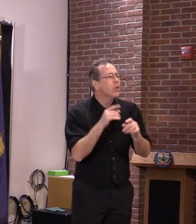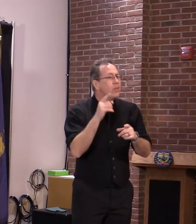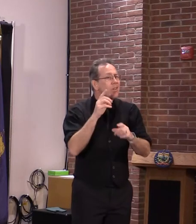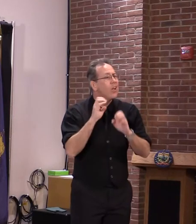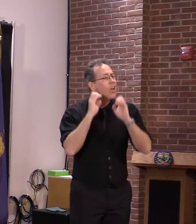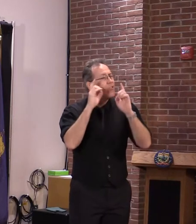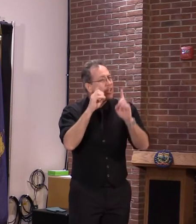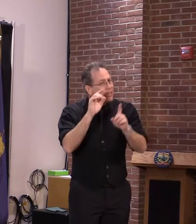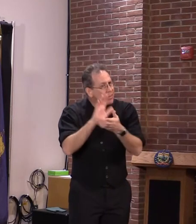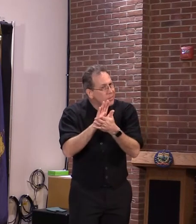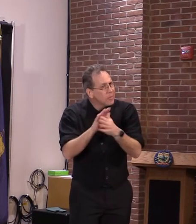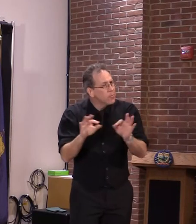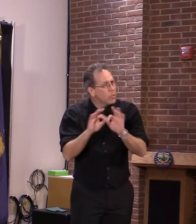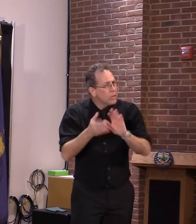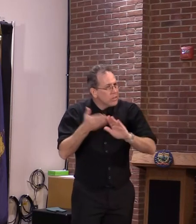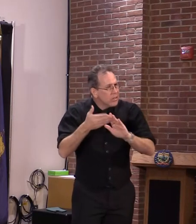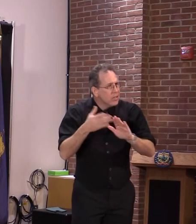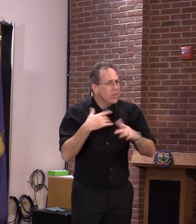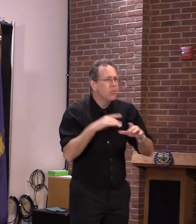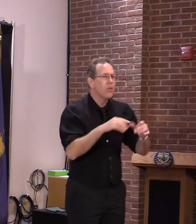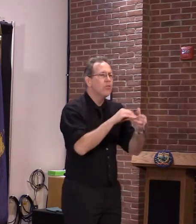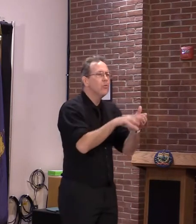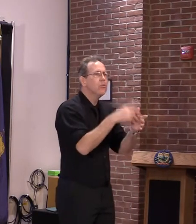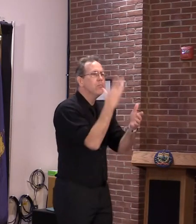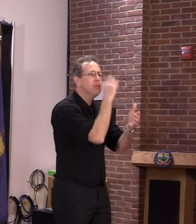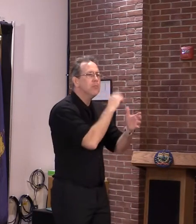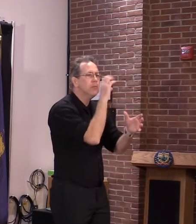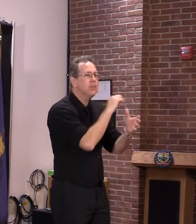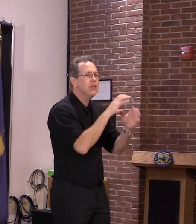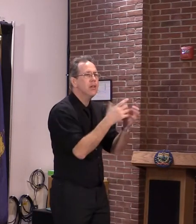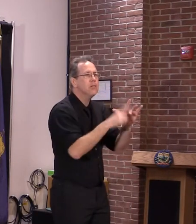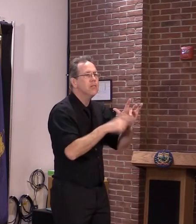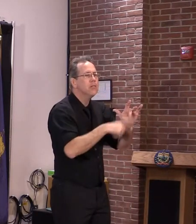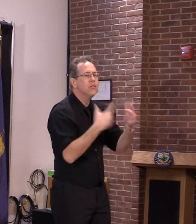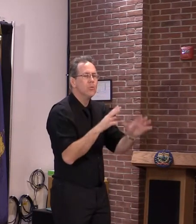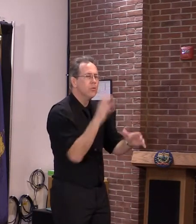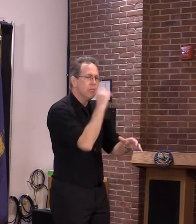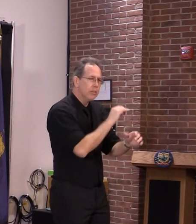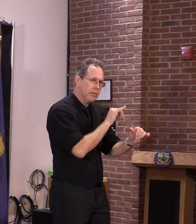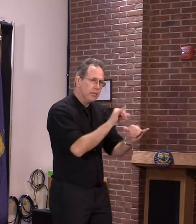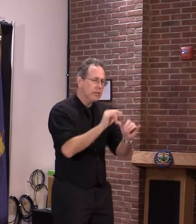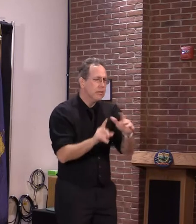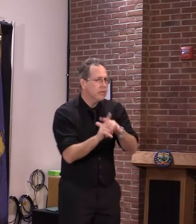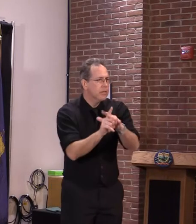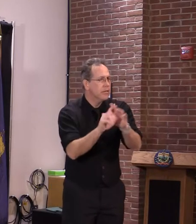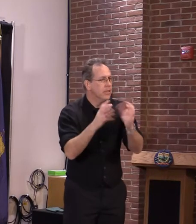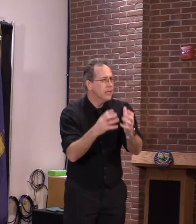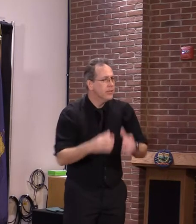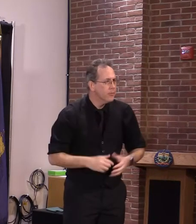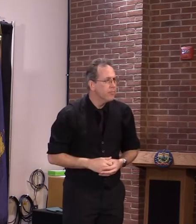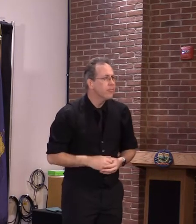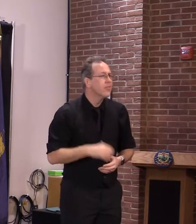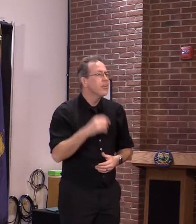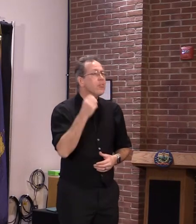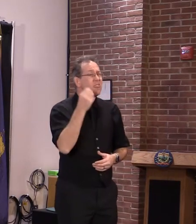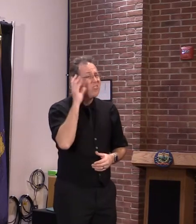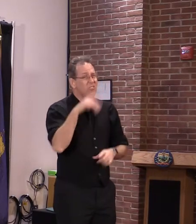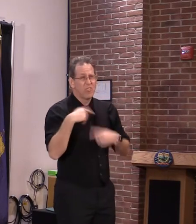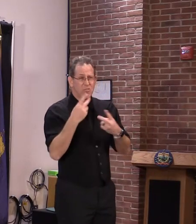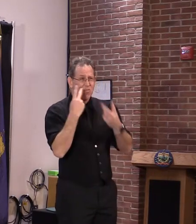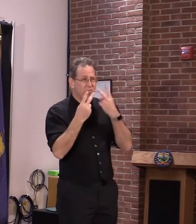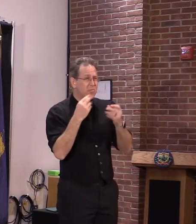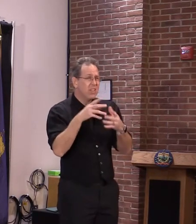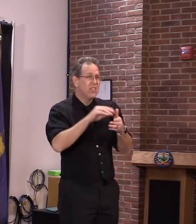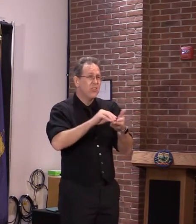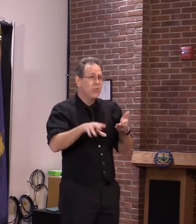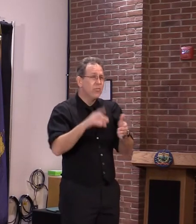school. And we had, earlier this fall, we had large numbers of students being excluded from school, and that brings a lot of risk. Even with Test to